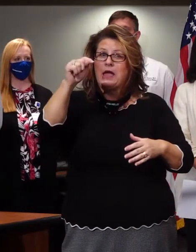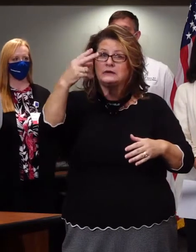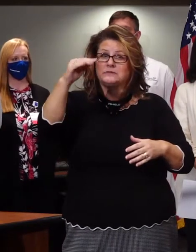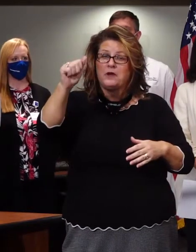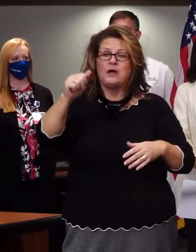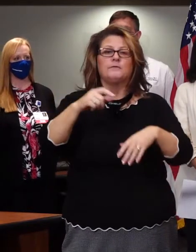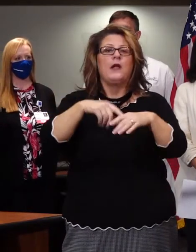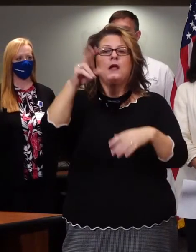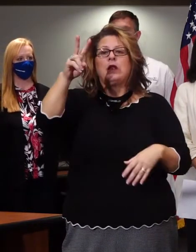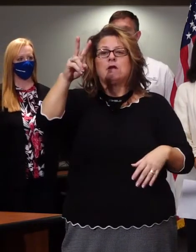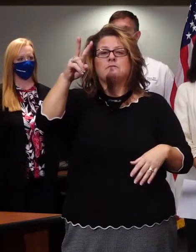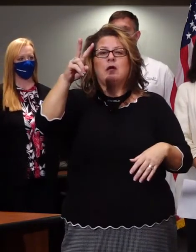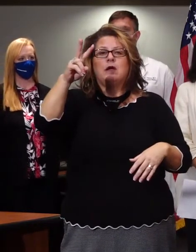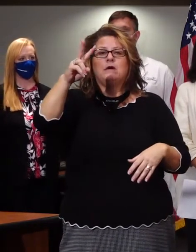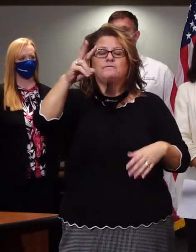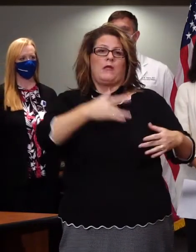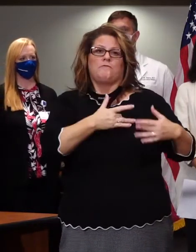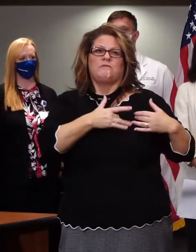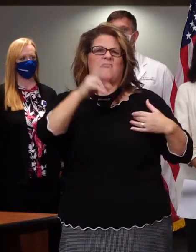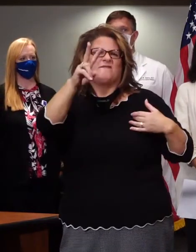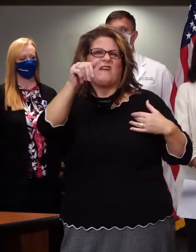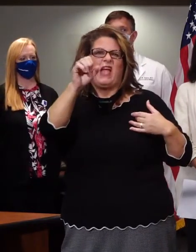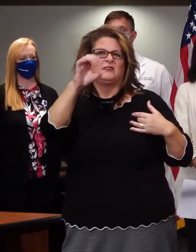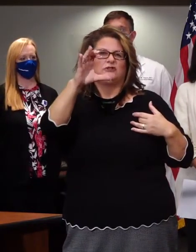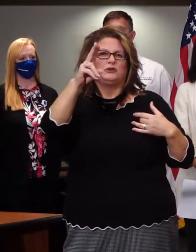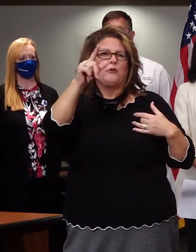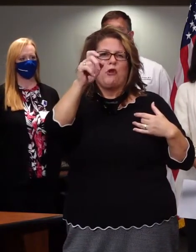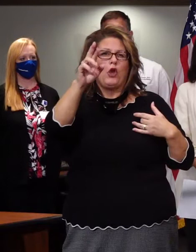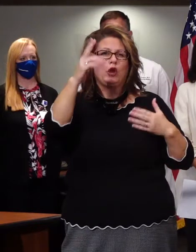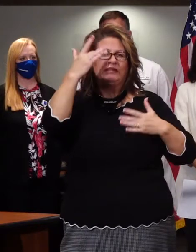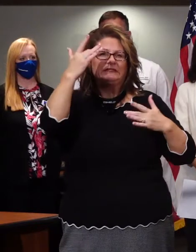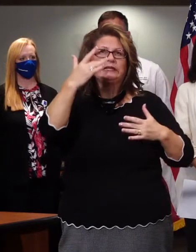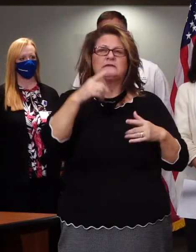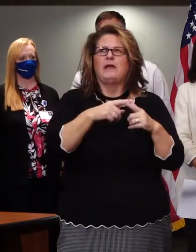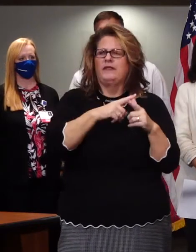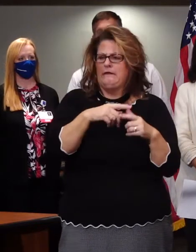cerebrovascular disease, good gracious,